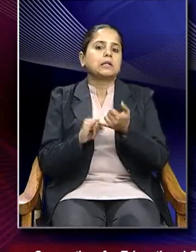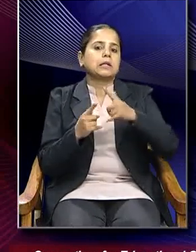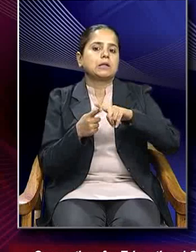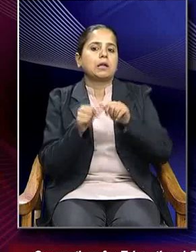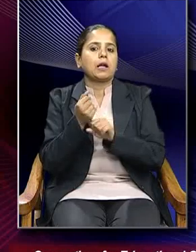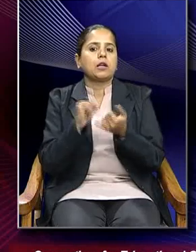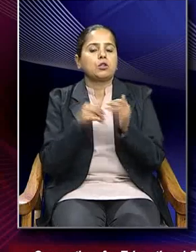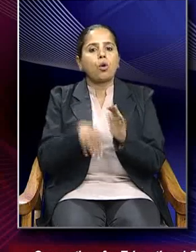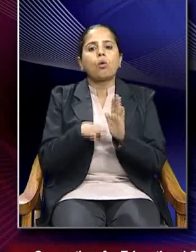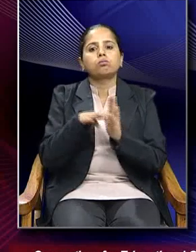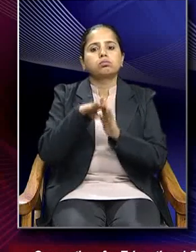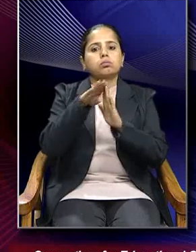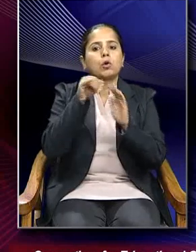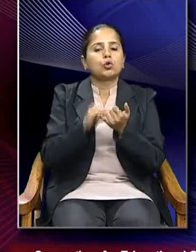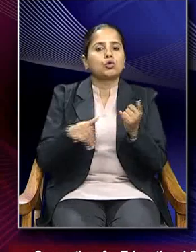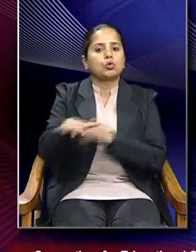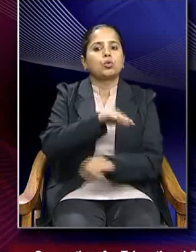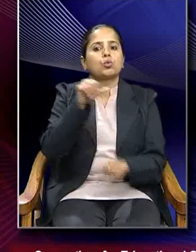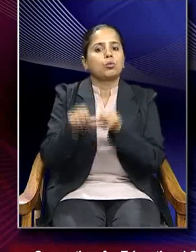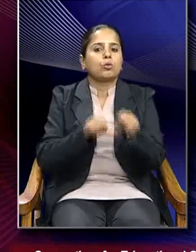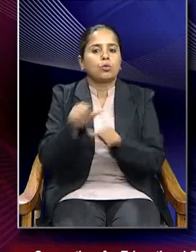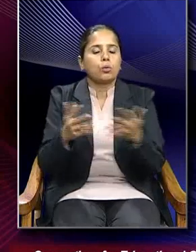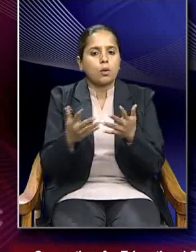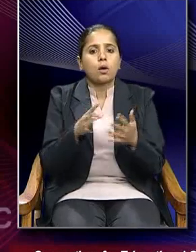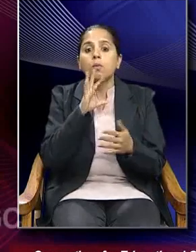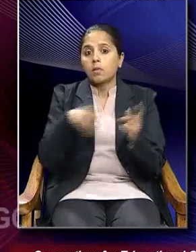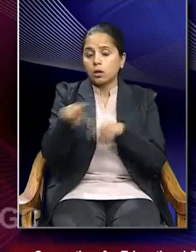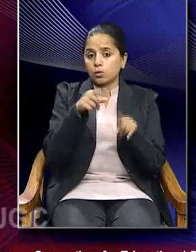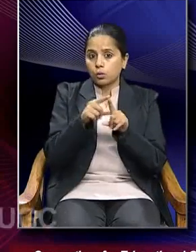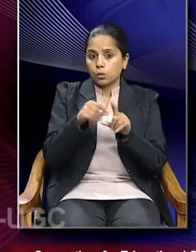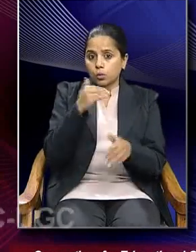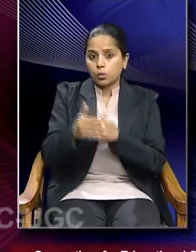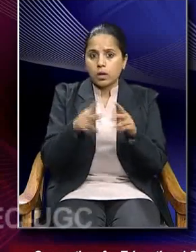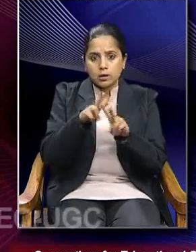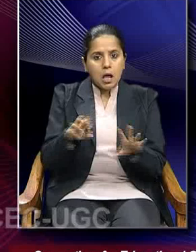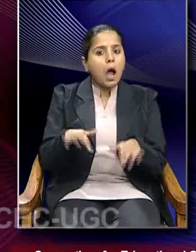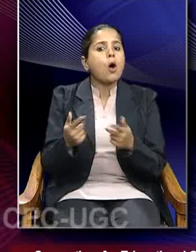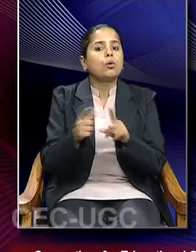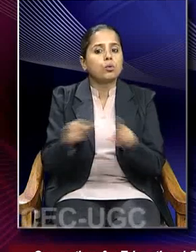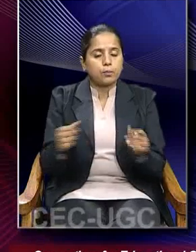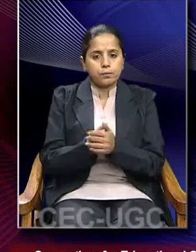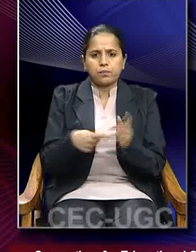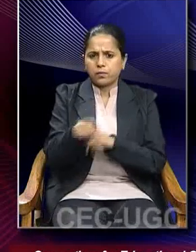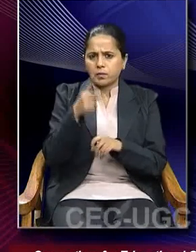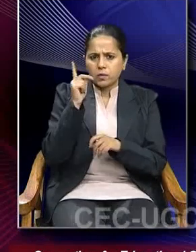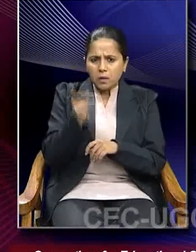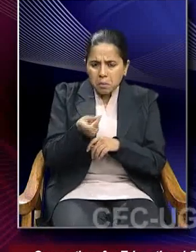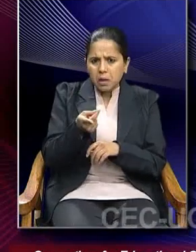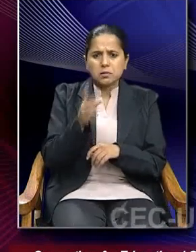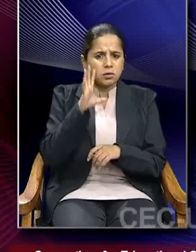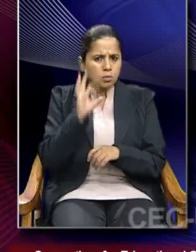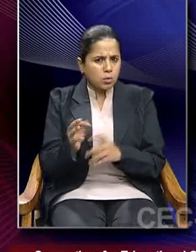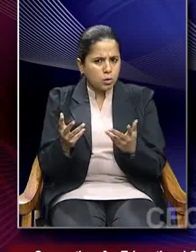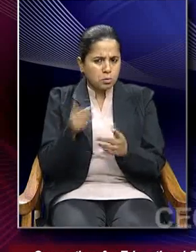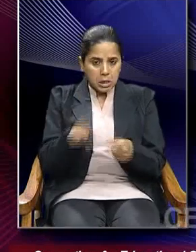sociological research process. How do you go about doing a research? So, this is not necessarily